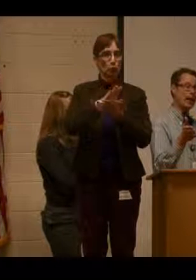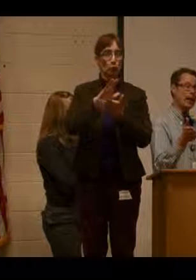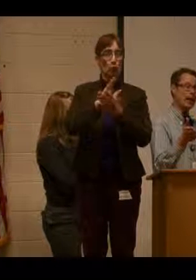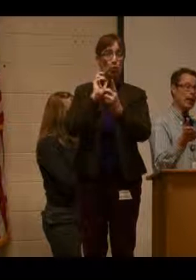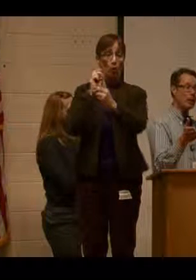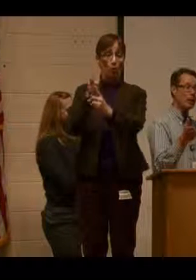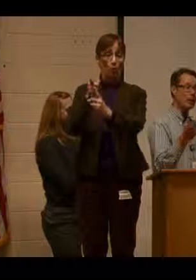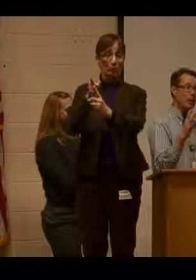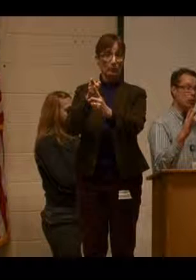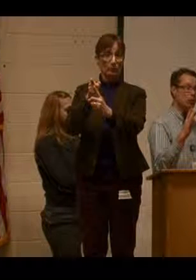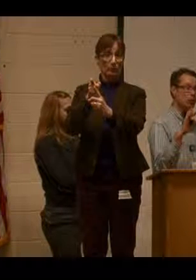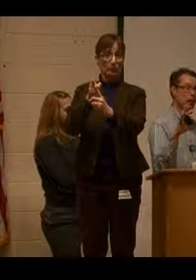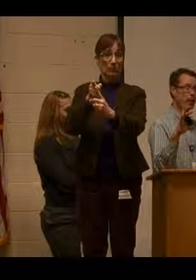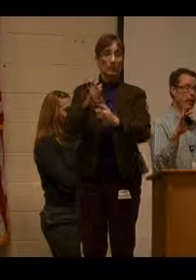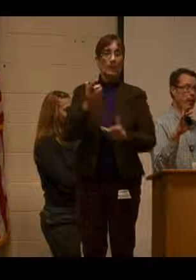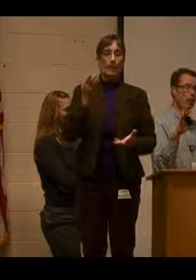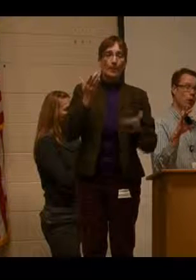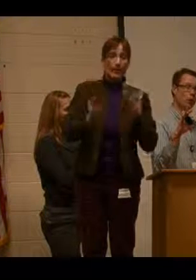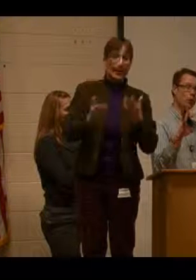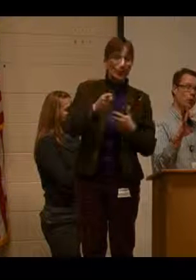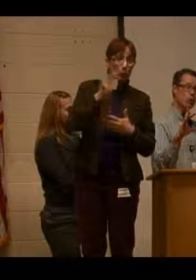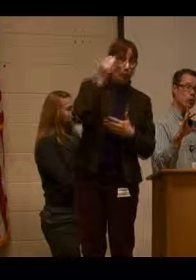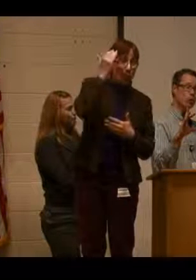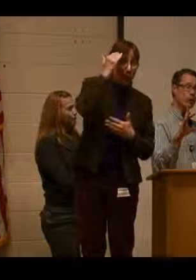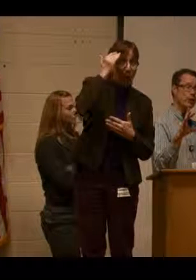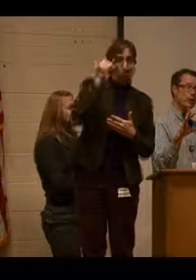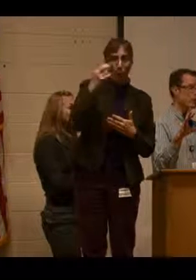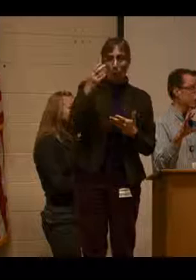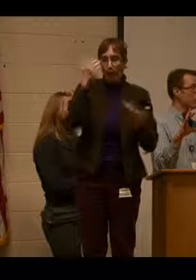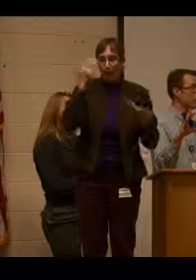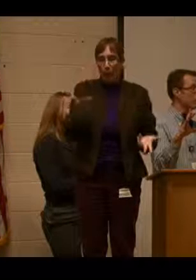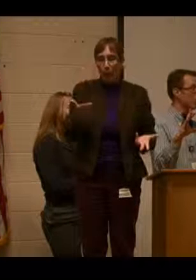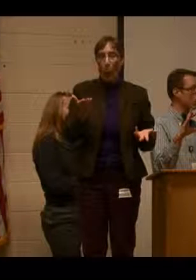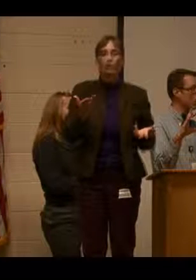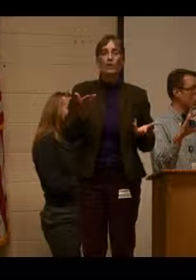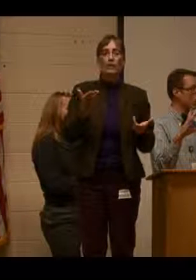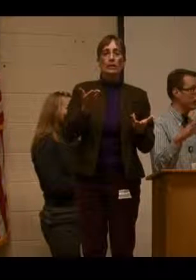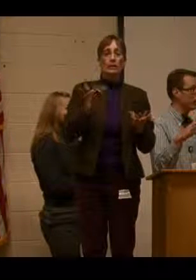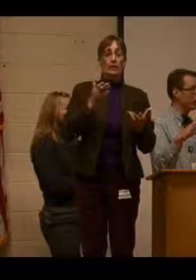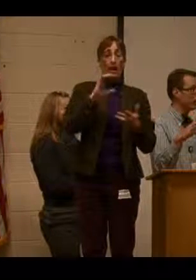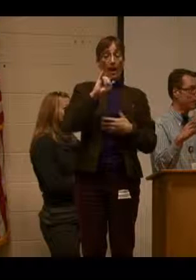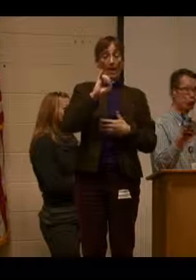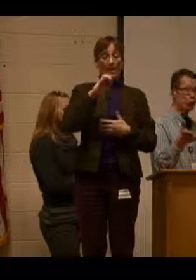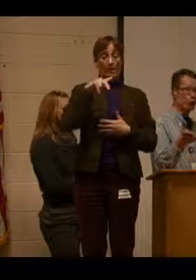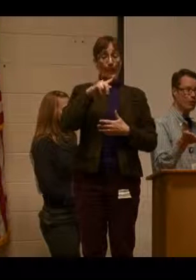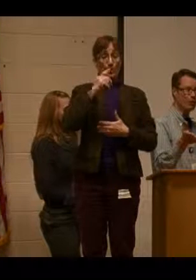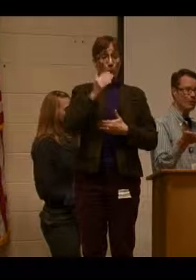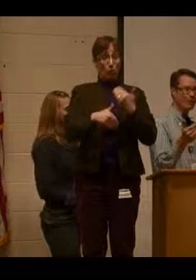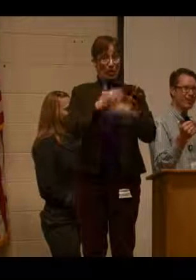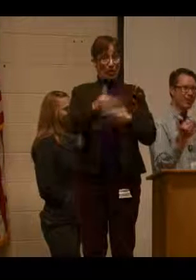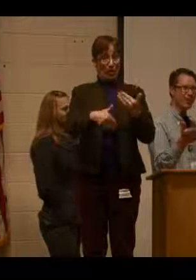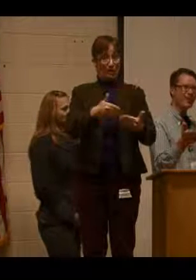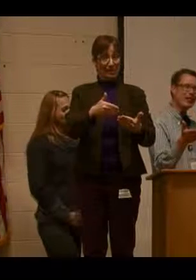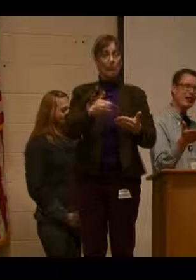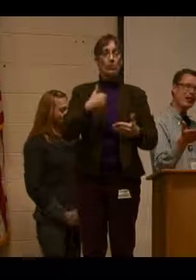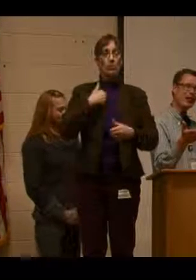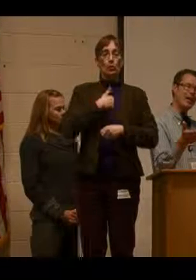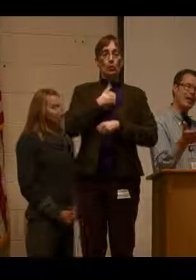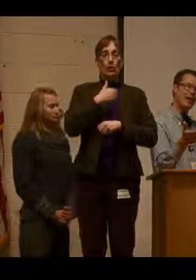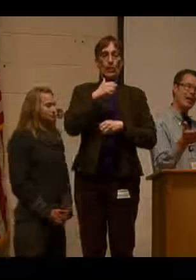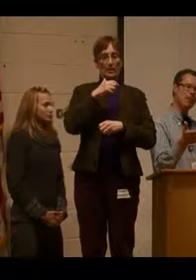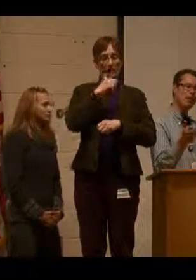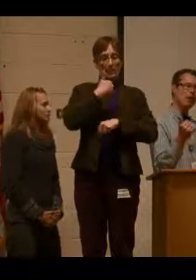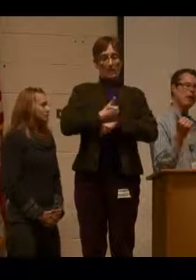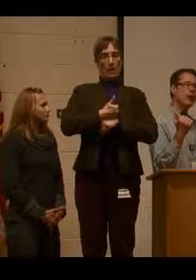up what post-school education and work goal for each of your students. And so that's in their IEP. So